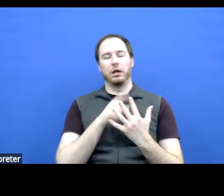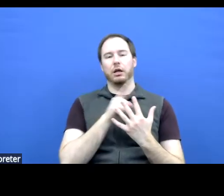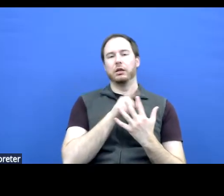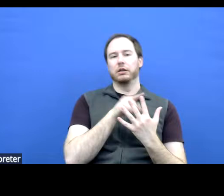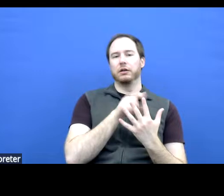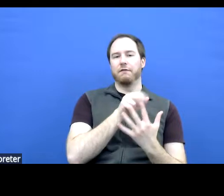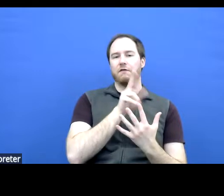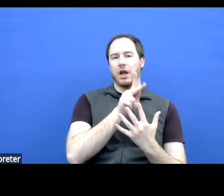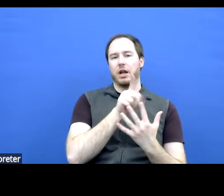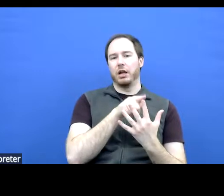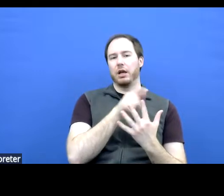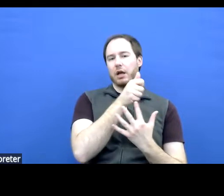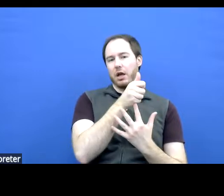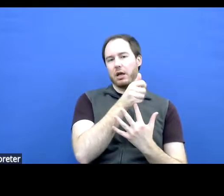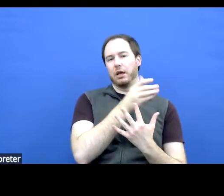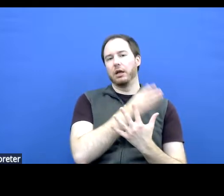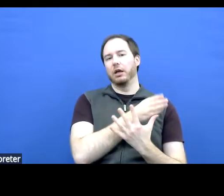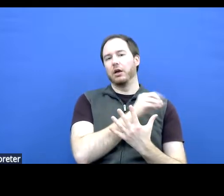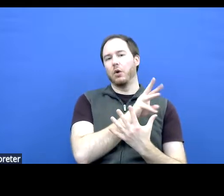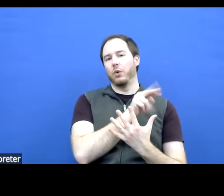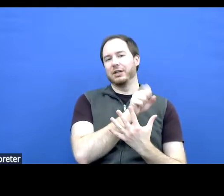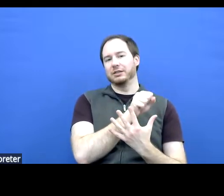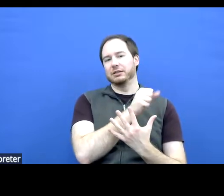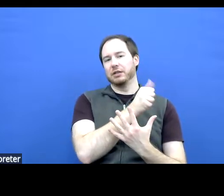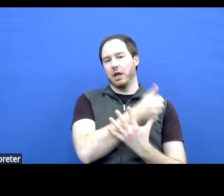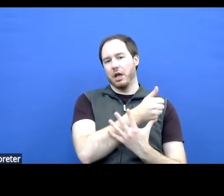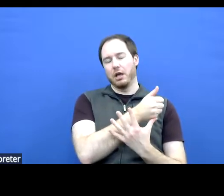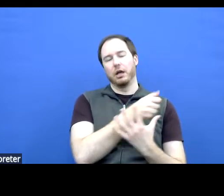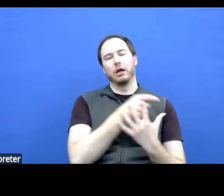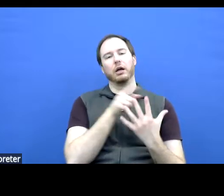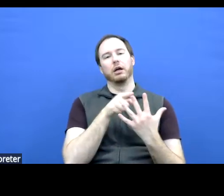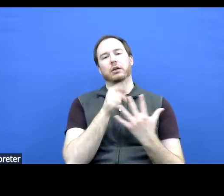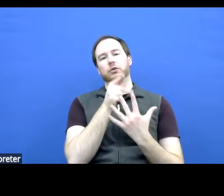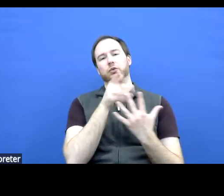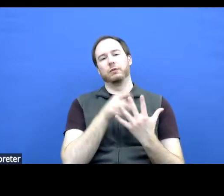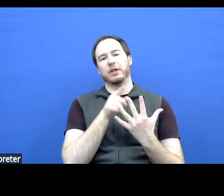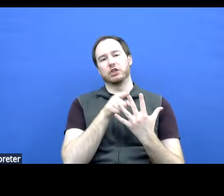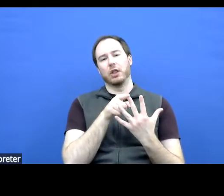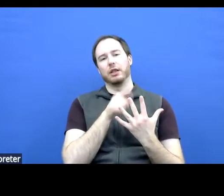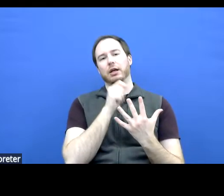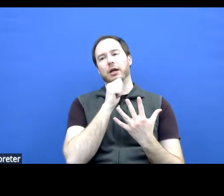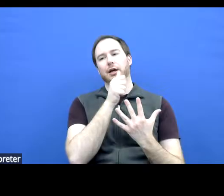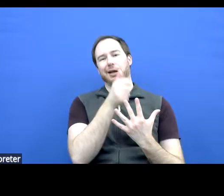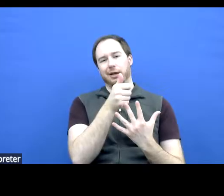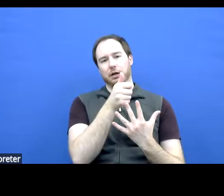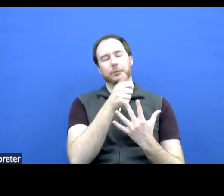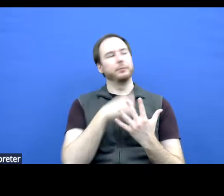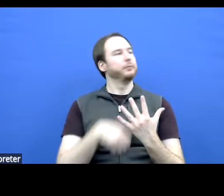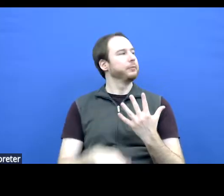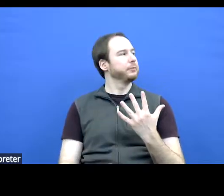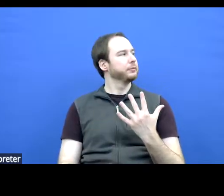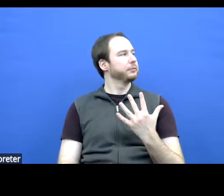Councilmember Safranik, Aye. Councilmember Owens, Hi. Supervisor Schultz. Aye.